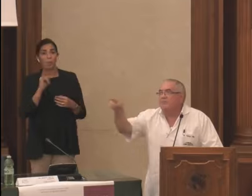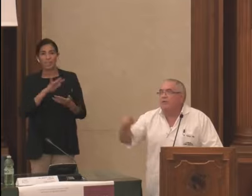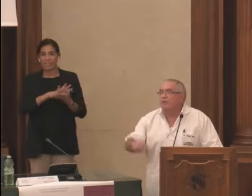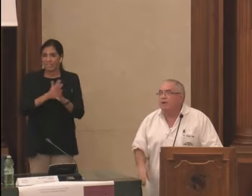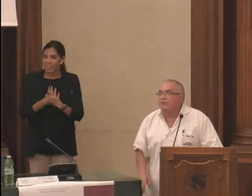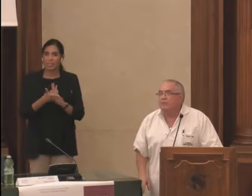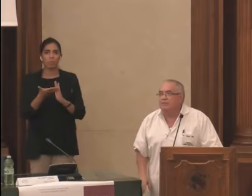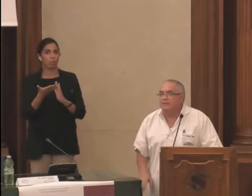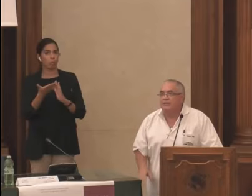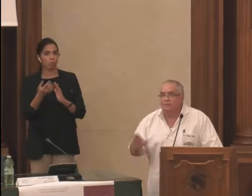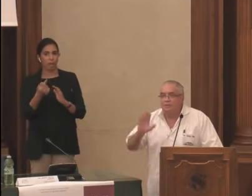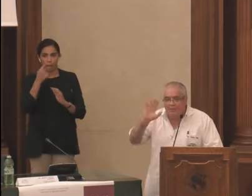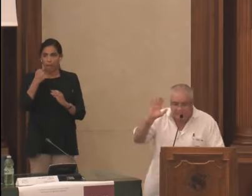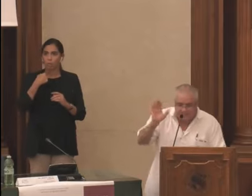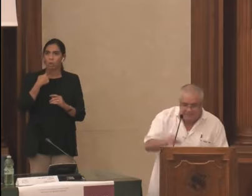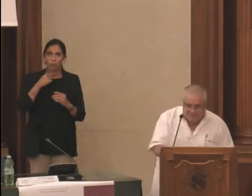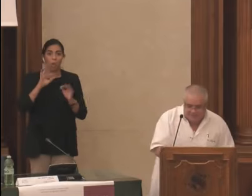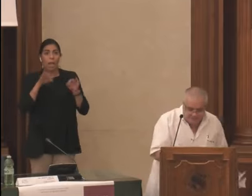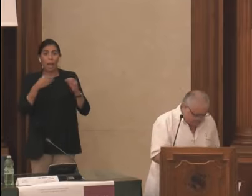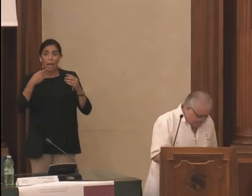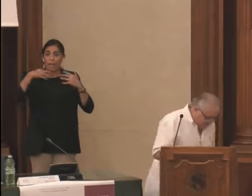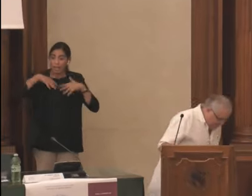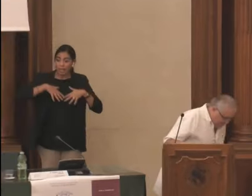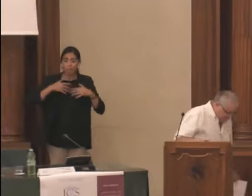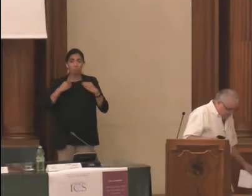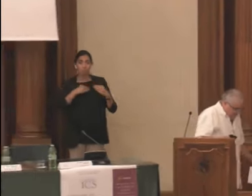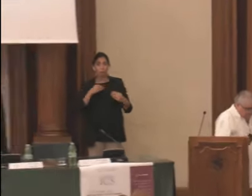o que termine nunca con el paciente. Buenas tardes. Adiós.